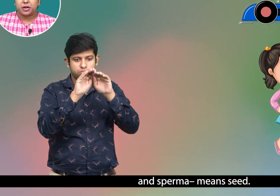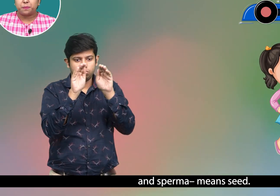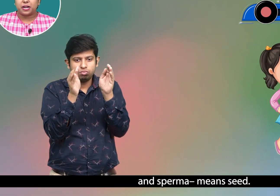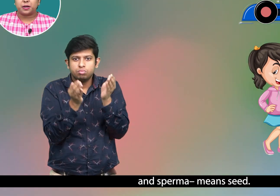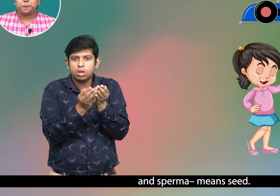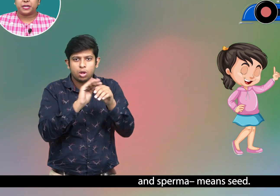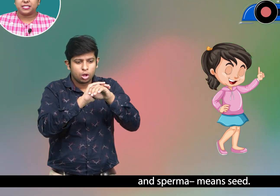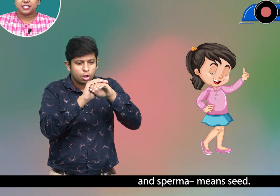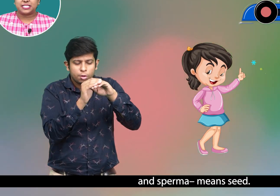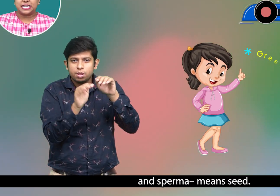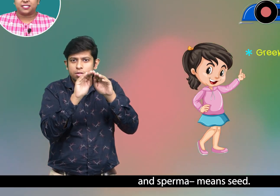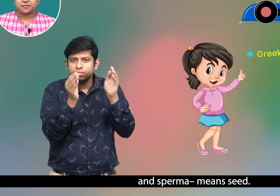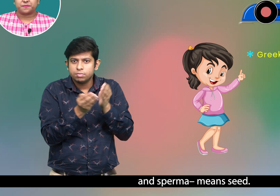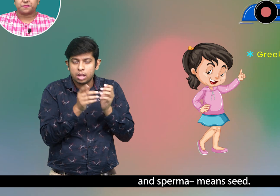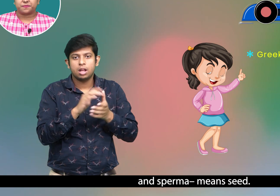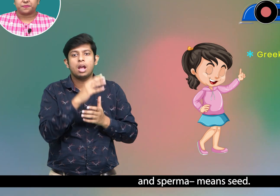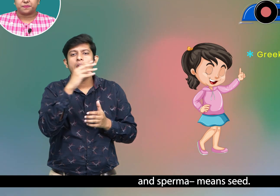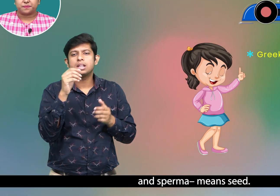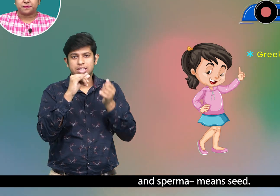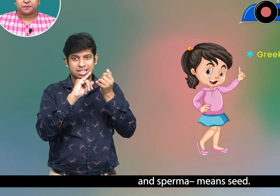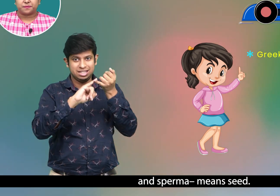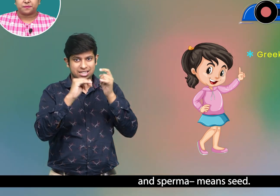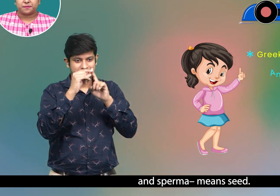and sperma means seed.